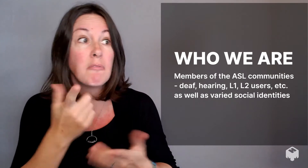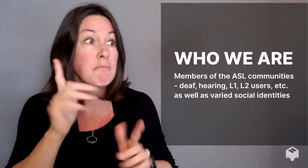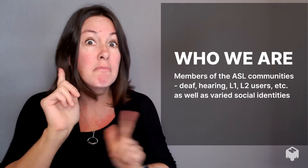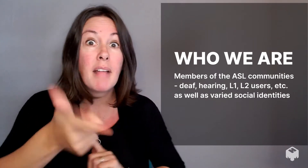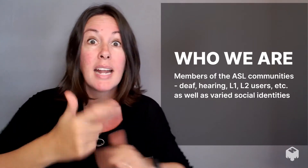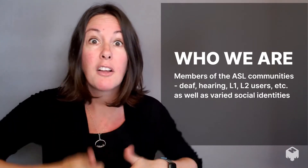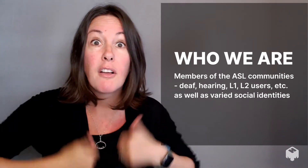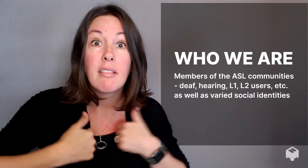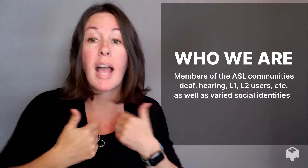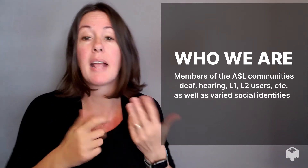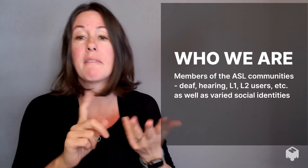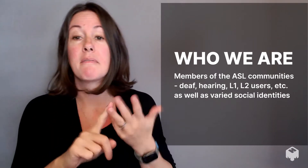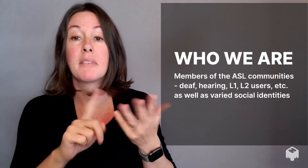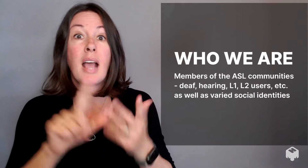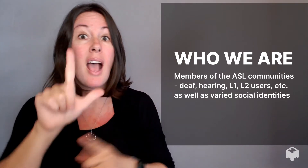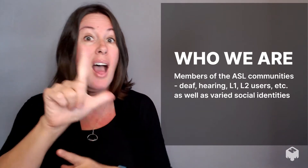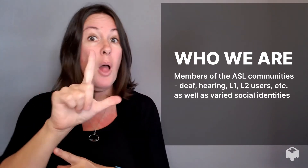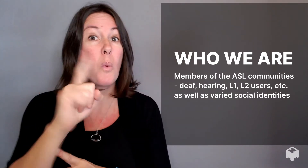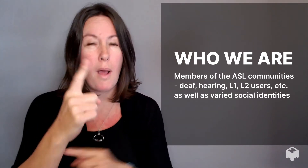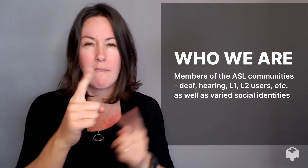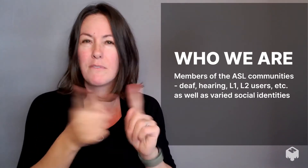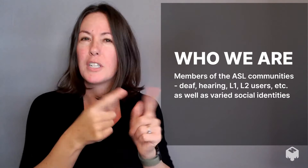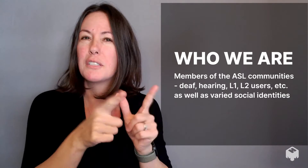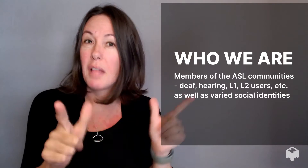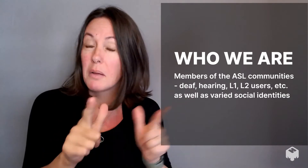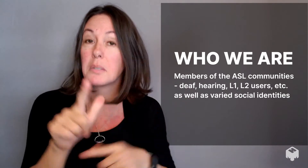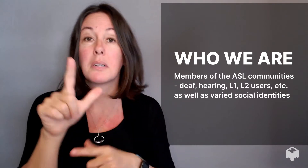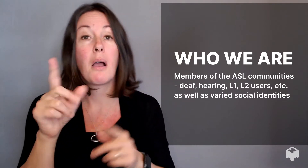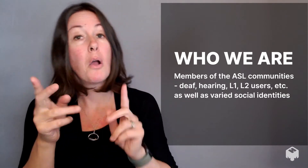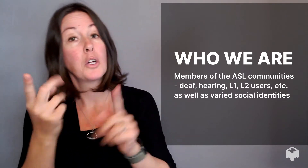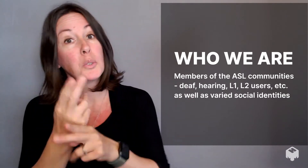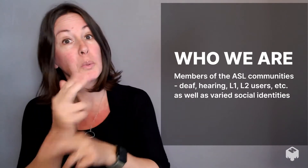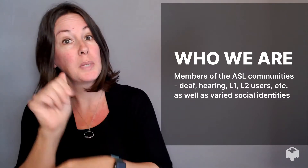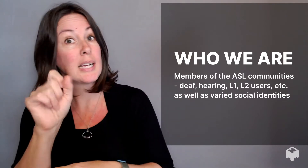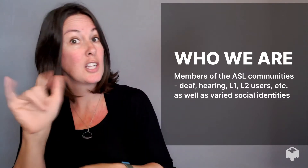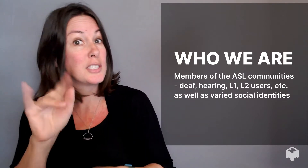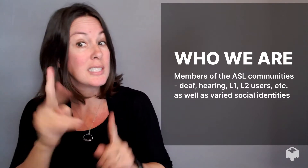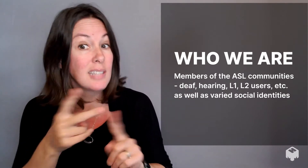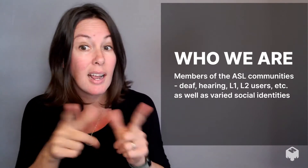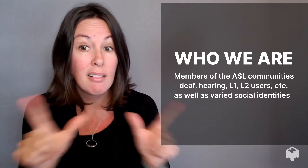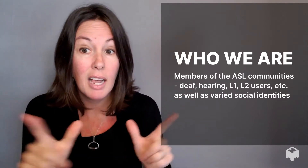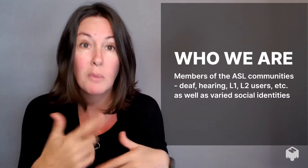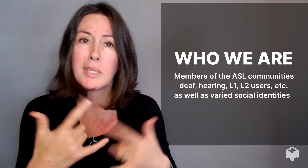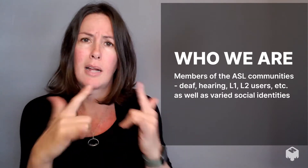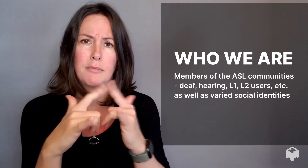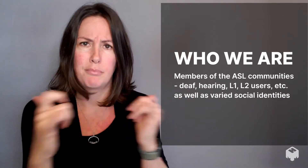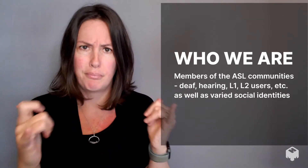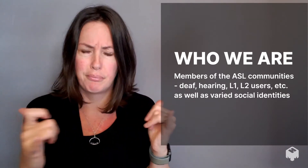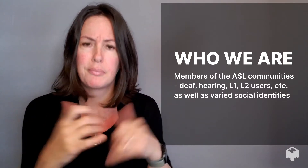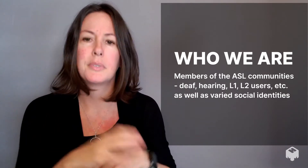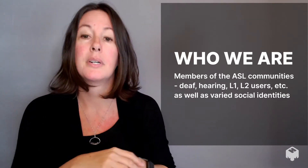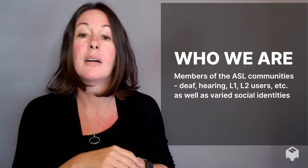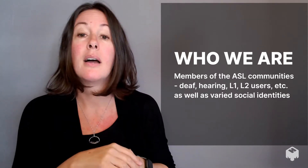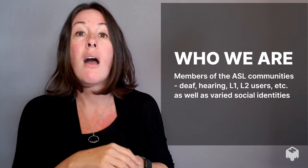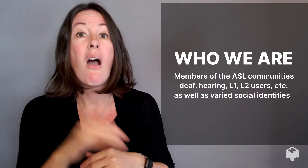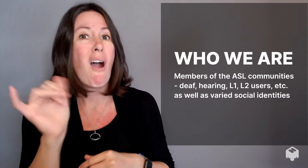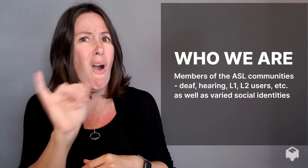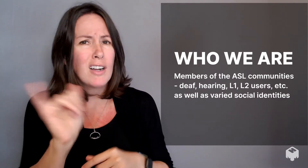There's people that are deaf later in life, L1 users, first language users, those who've learned ASL